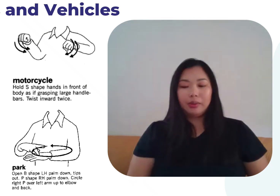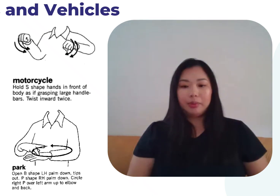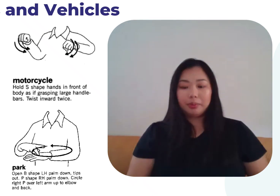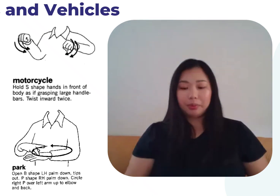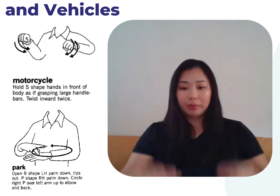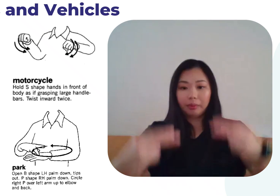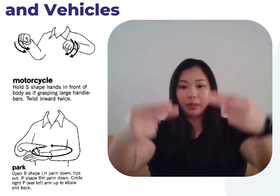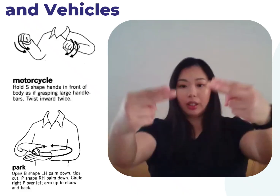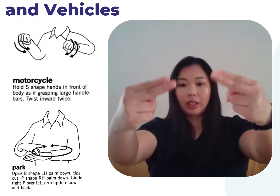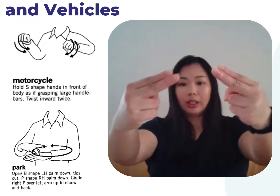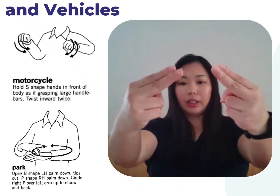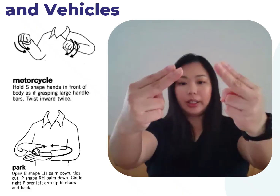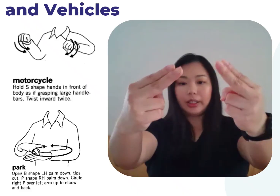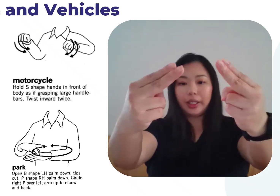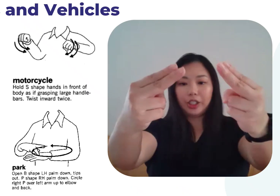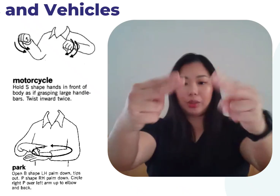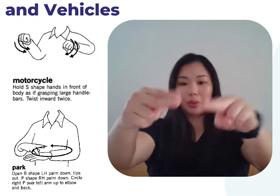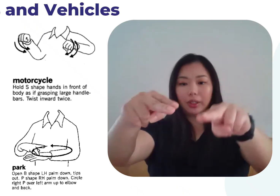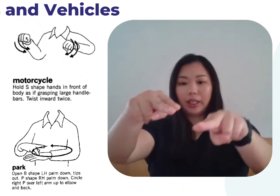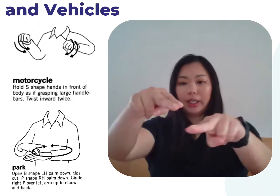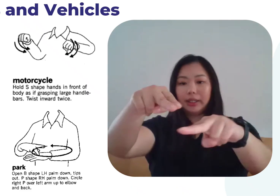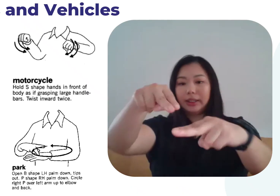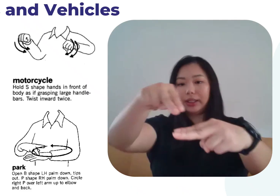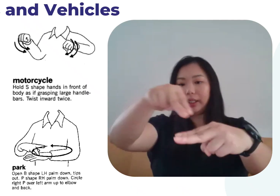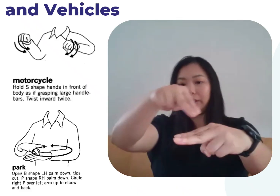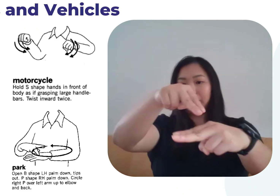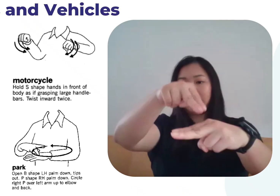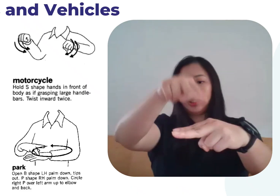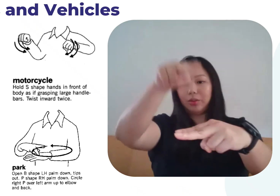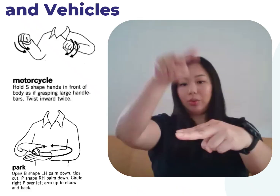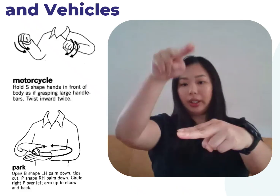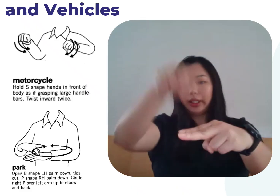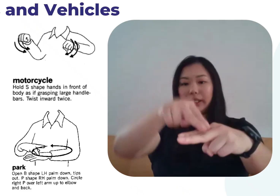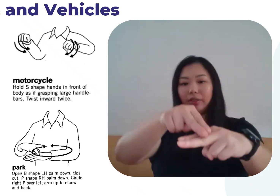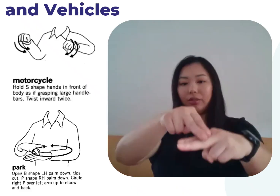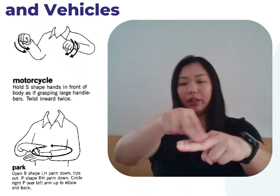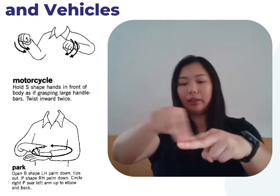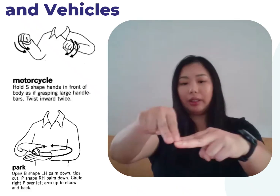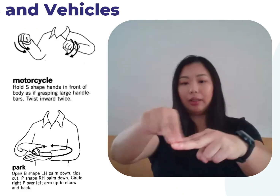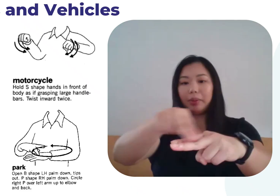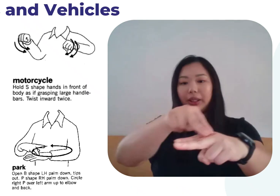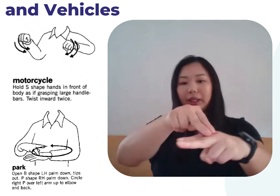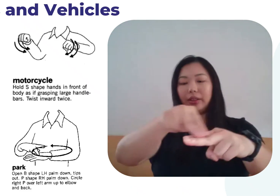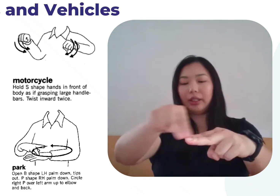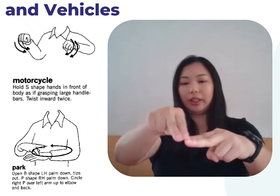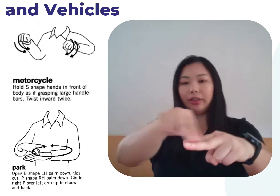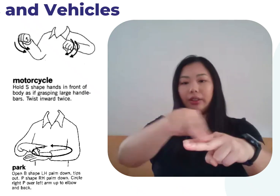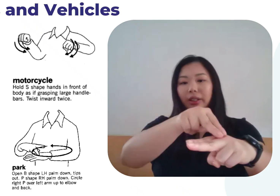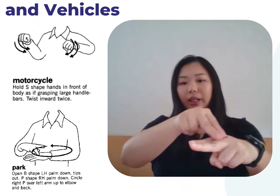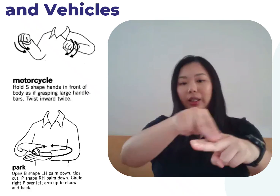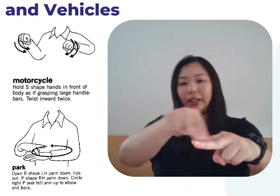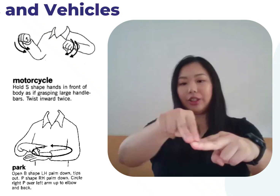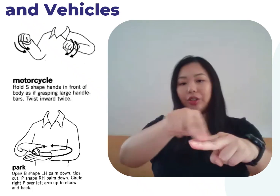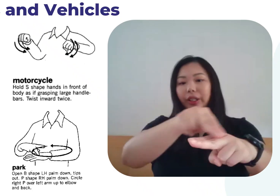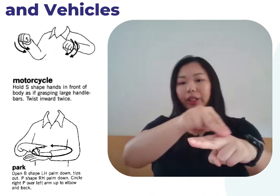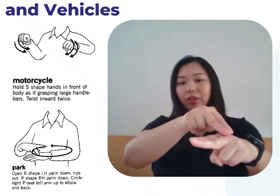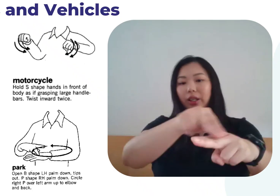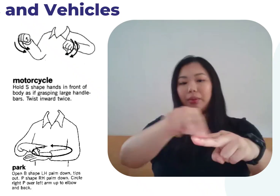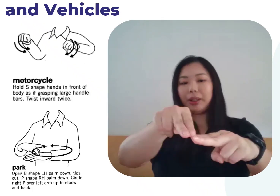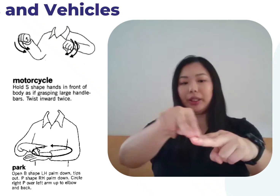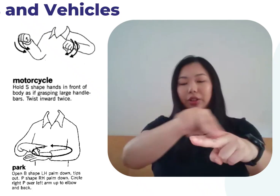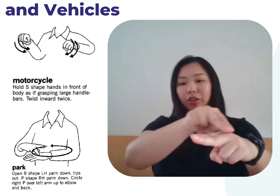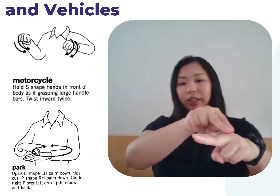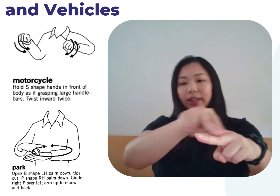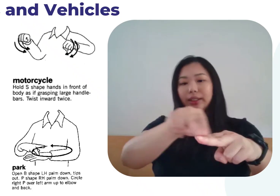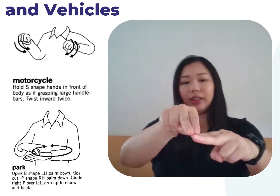Train, the letter H in both hands, and you take one hand and run the up and down on the other, like a train going up